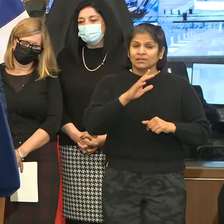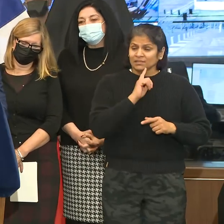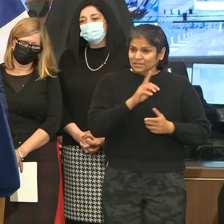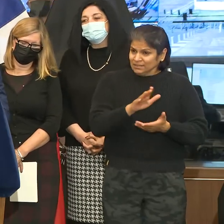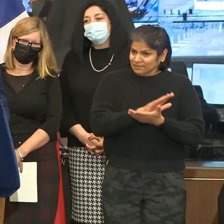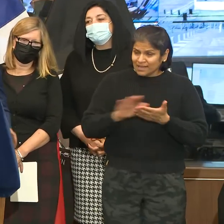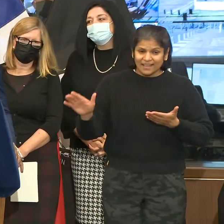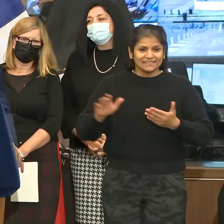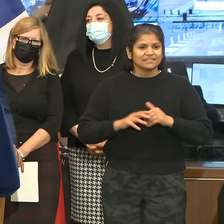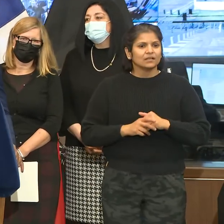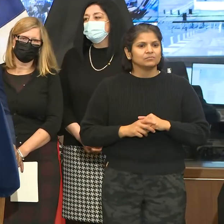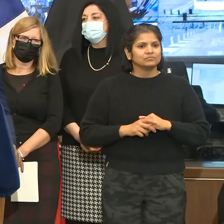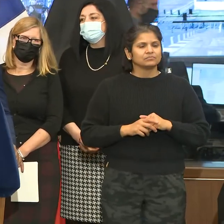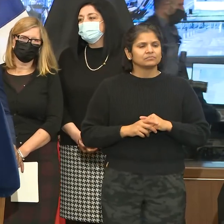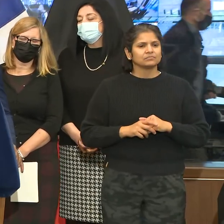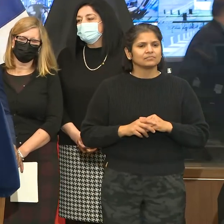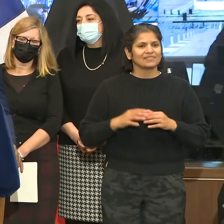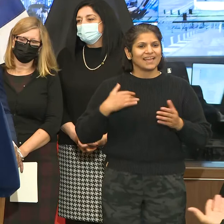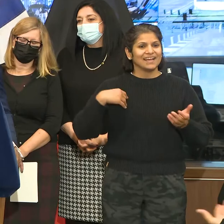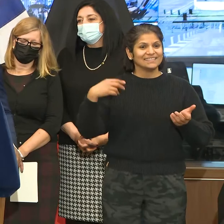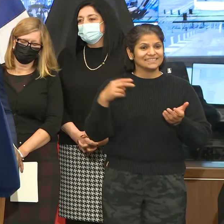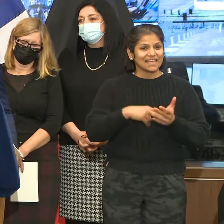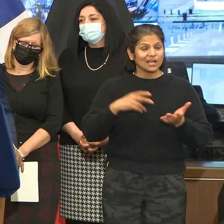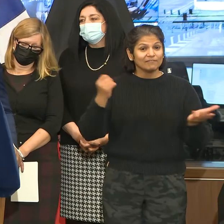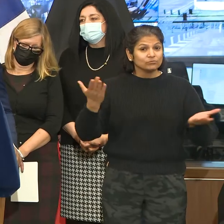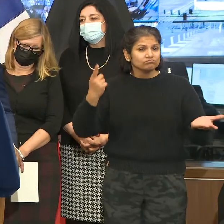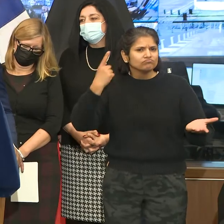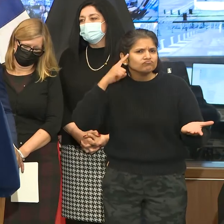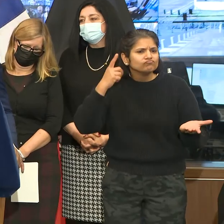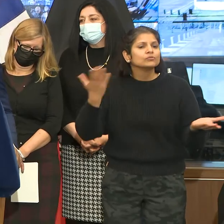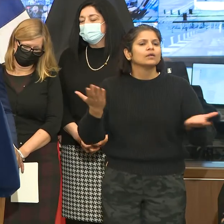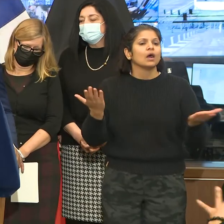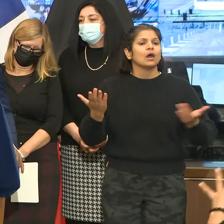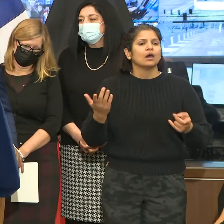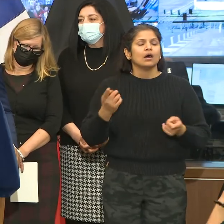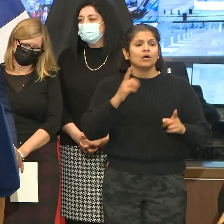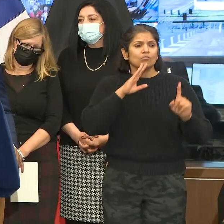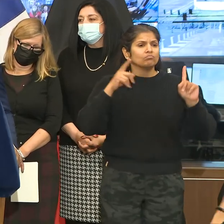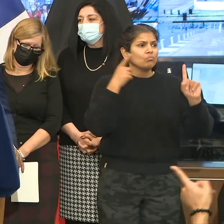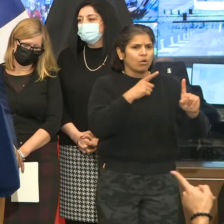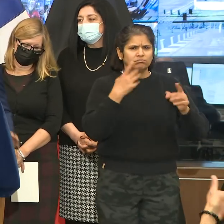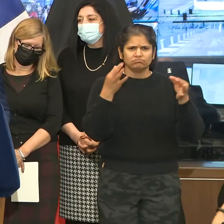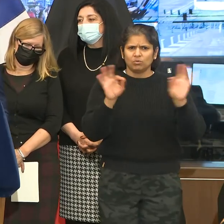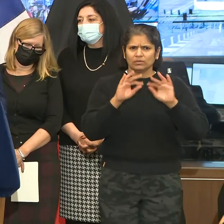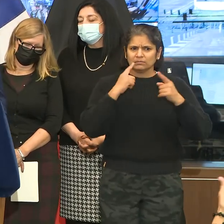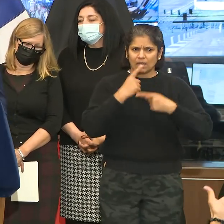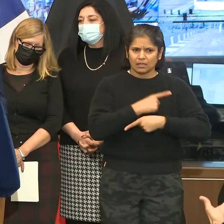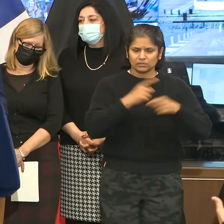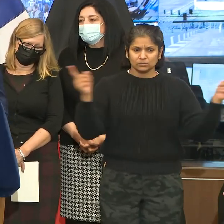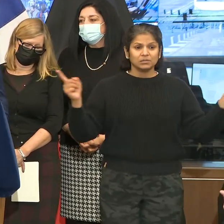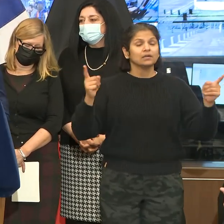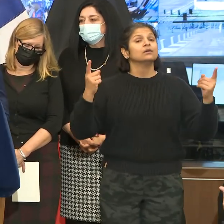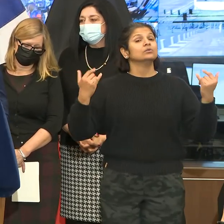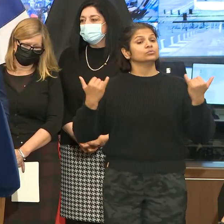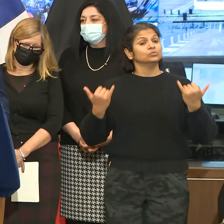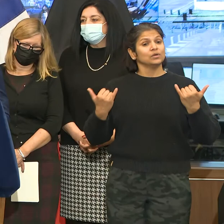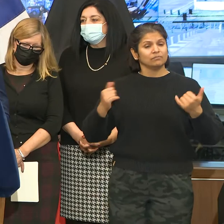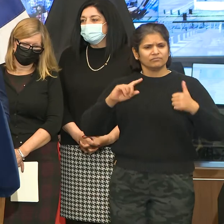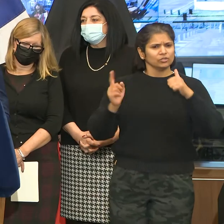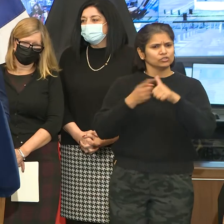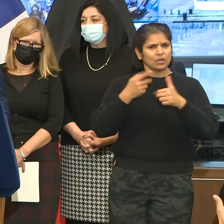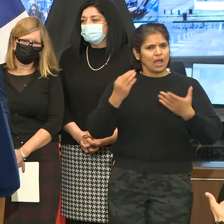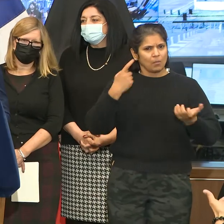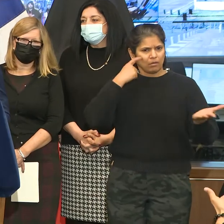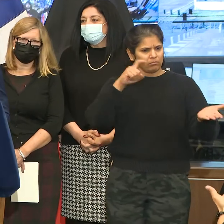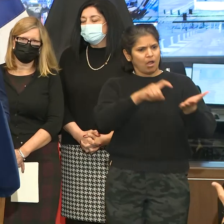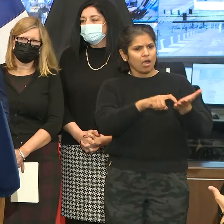and standing here to make what I believe is a significant announcement. But also want to just first give acknowledgement as the